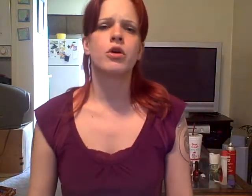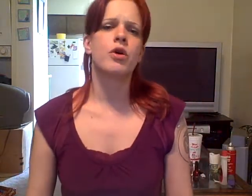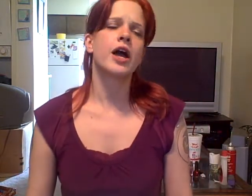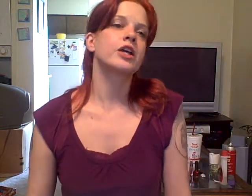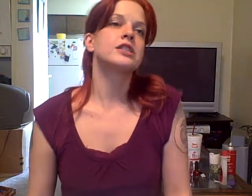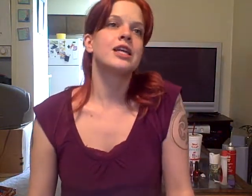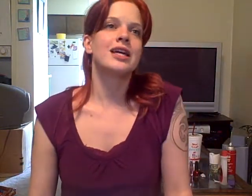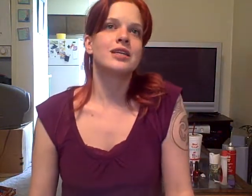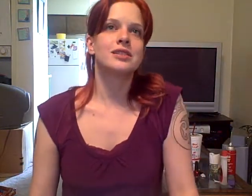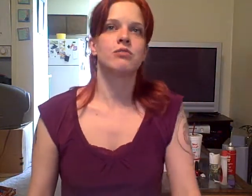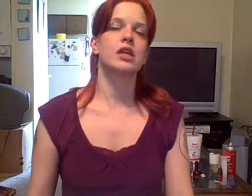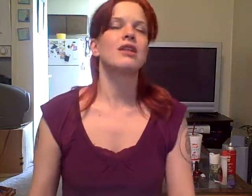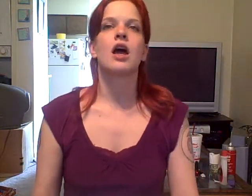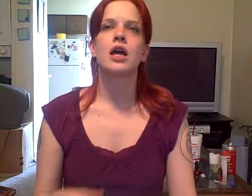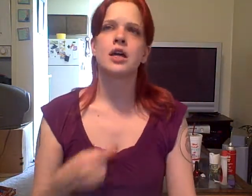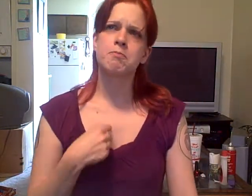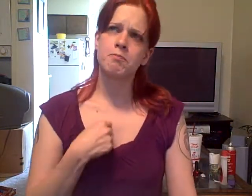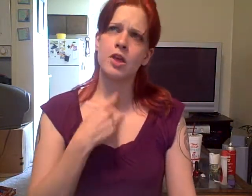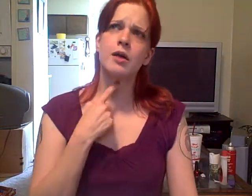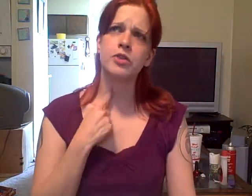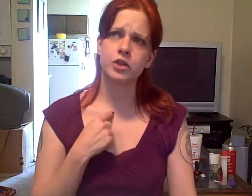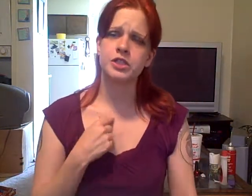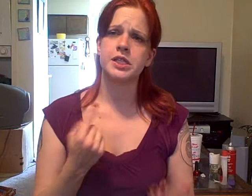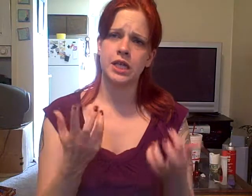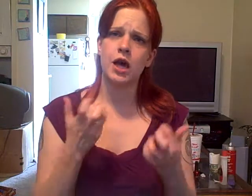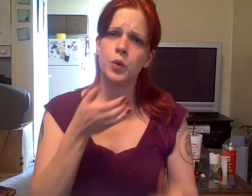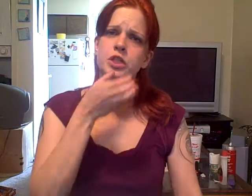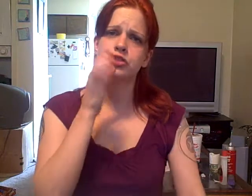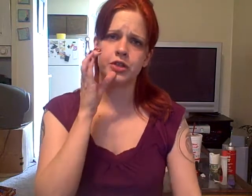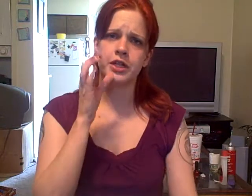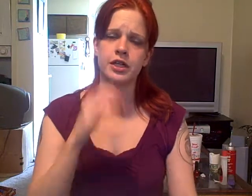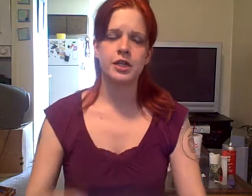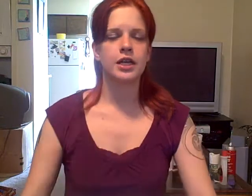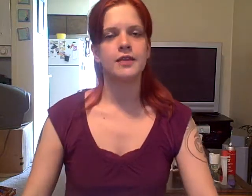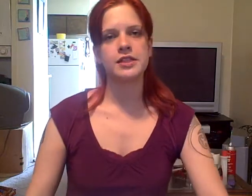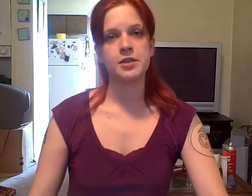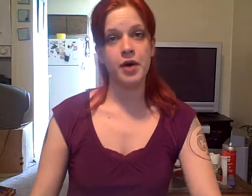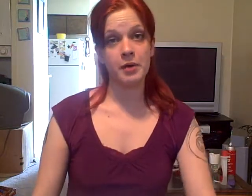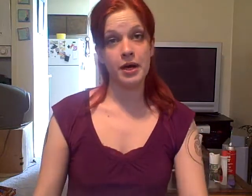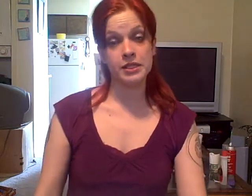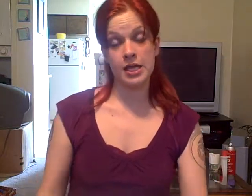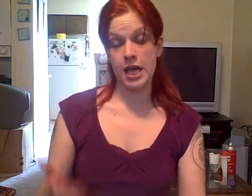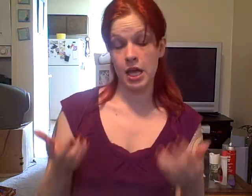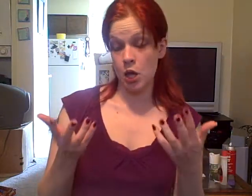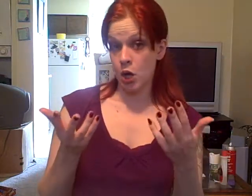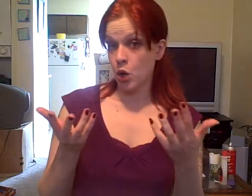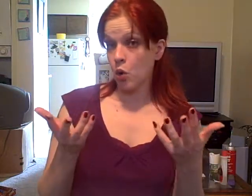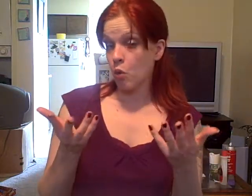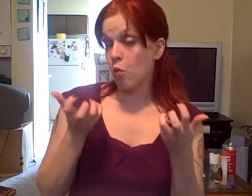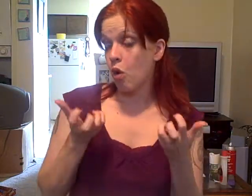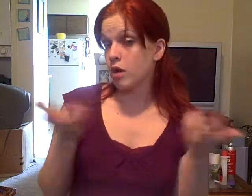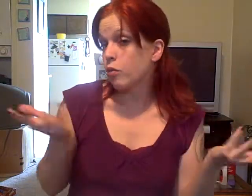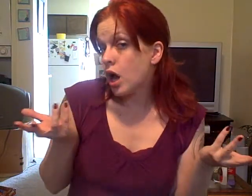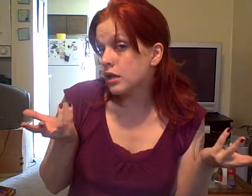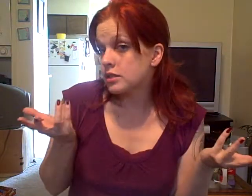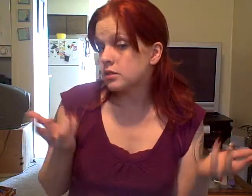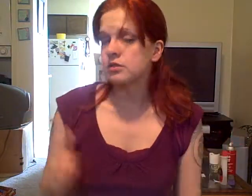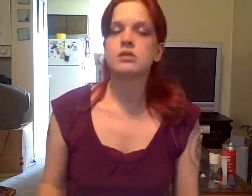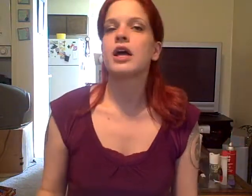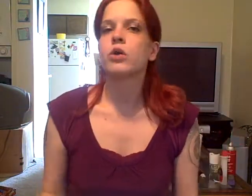I could say something like, I'm thirsty, I want a drink. And then somebody might say, want what? Like, what